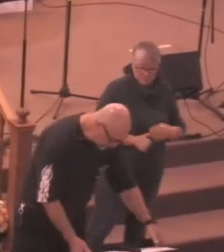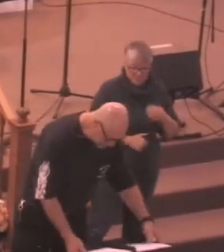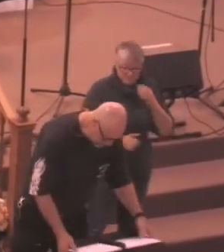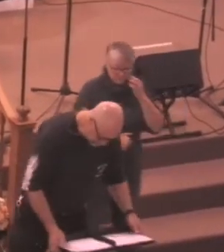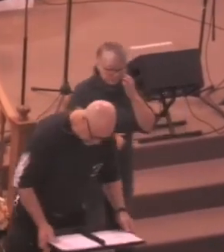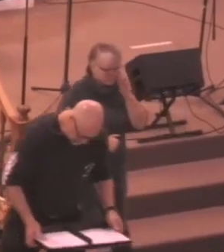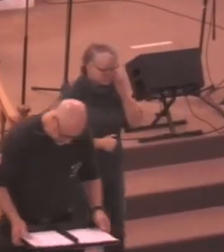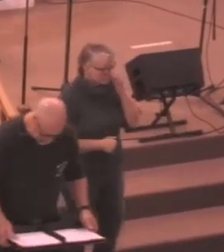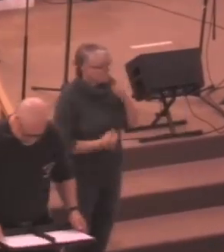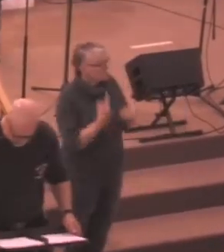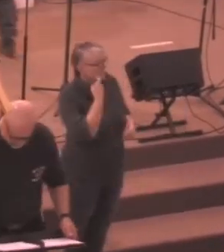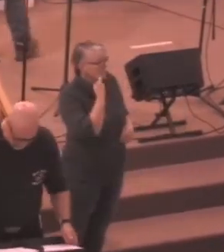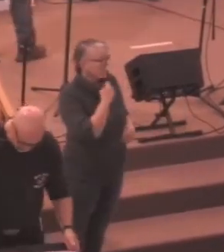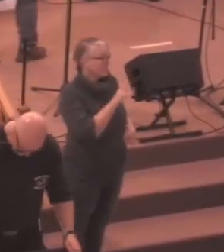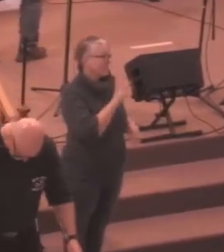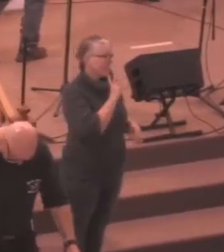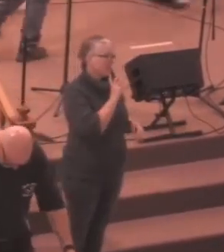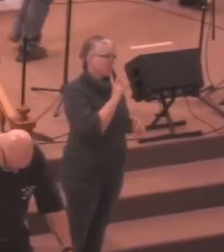So we've been talking about this